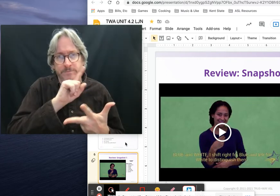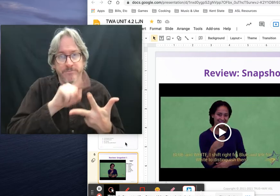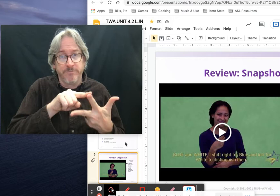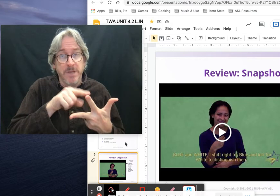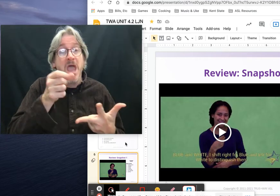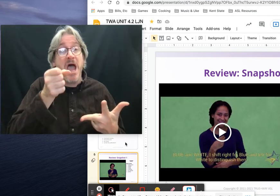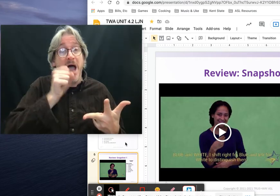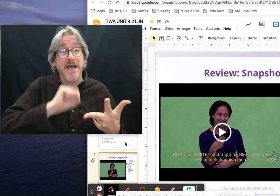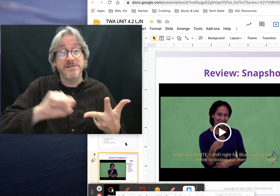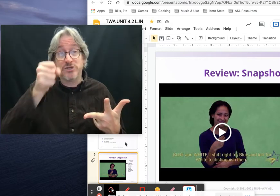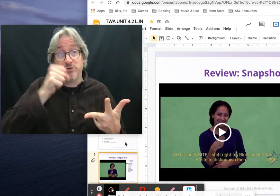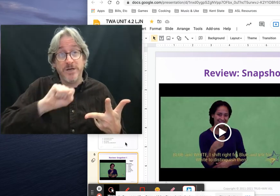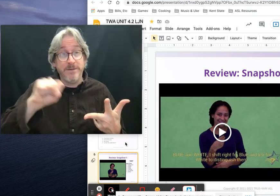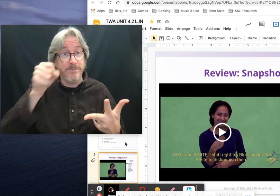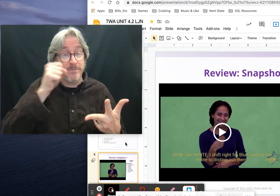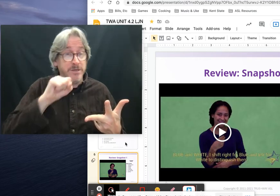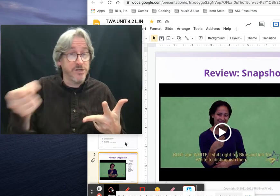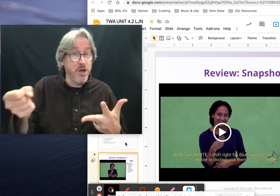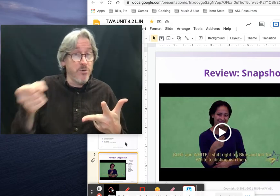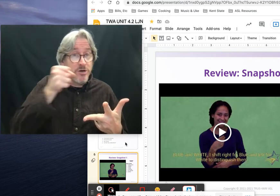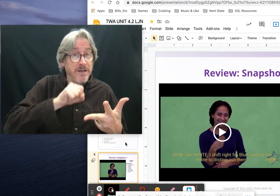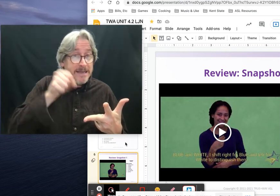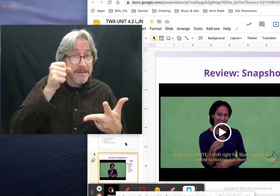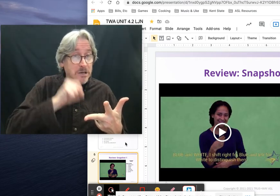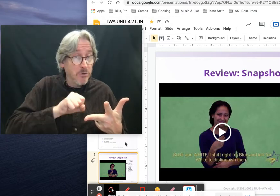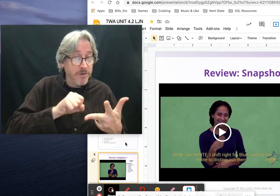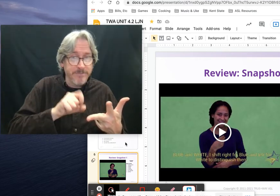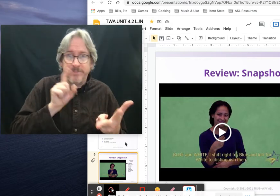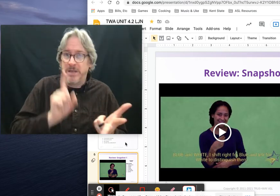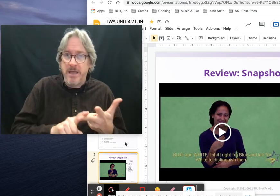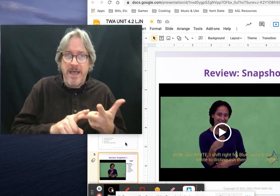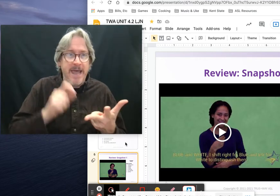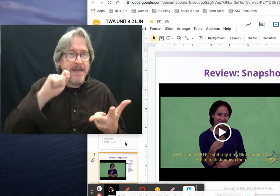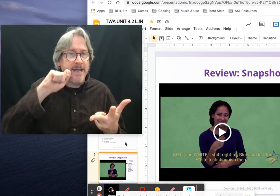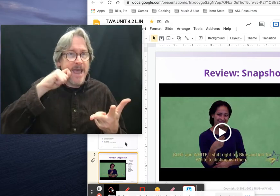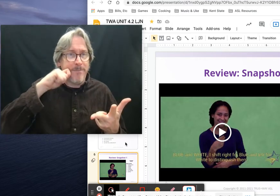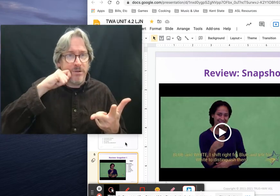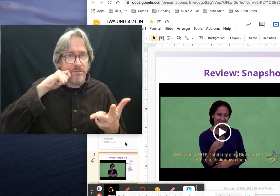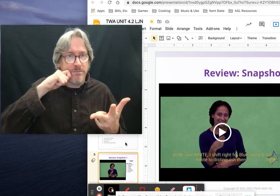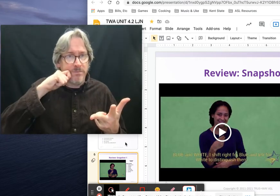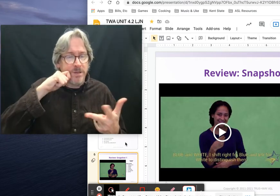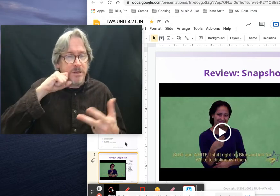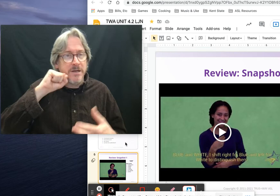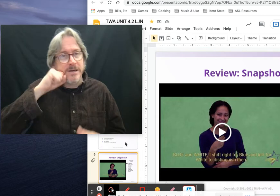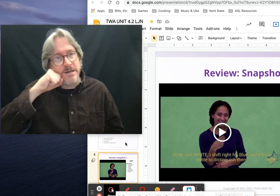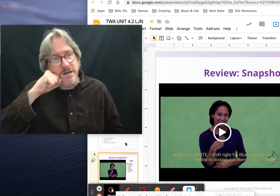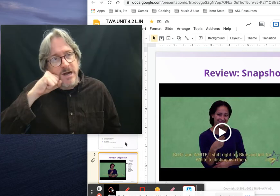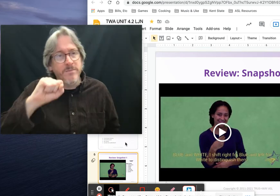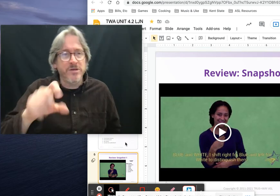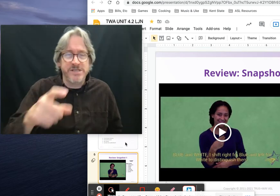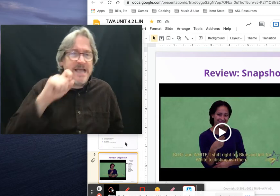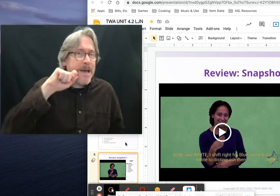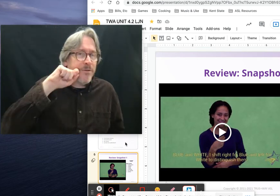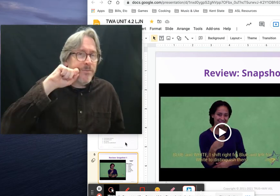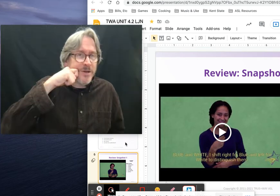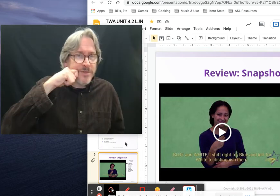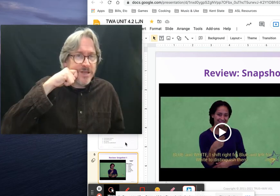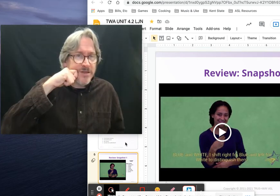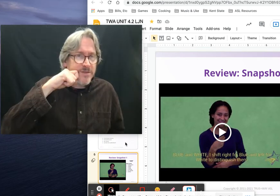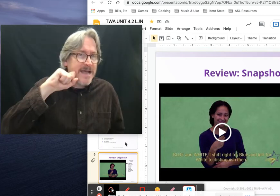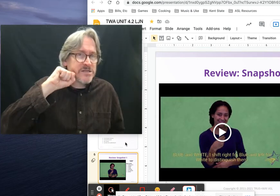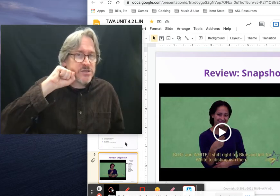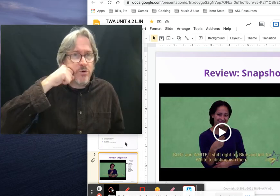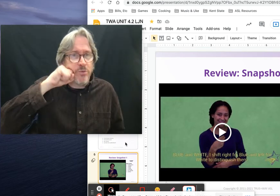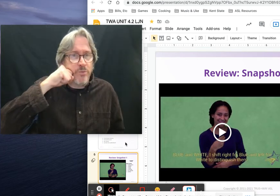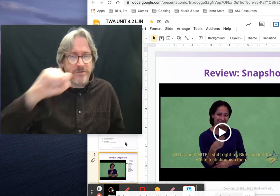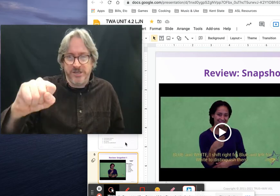chicken, ice cream, here's the cone, you're licking the cone, right? And apple. You'll see apple being with